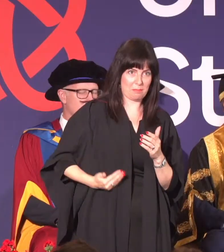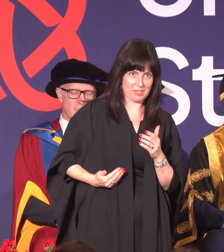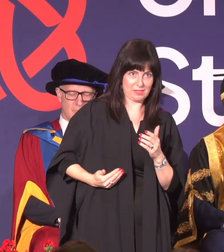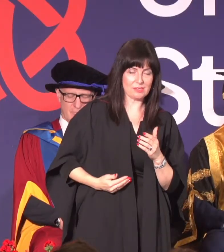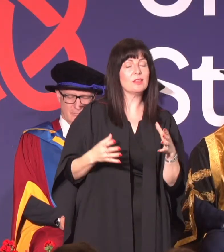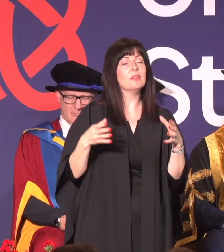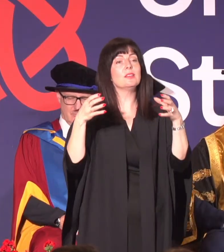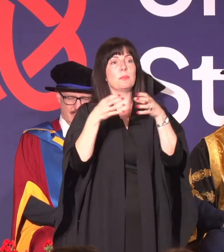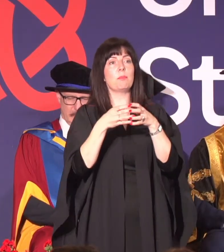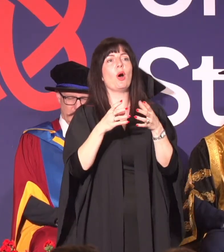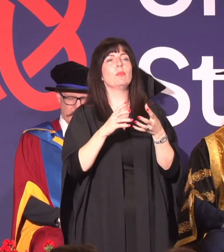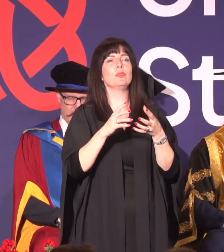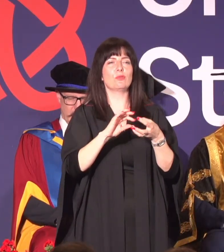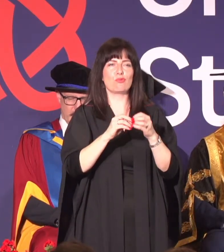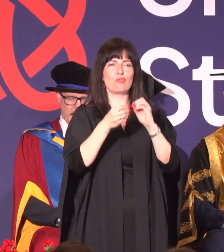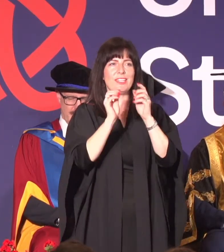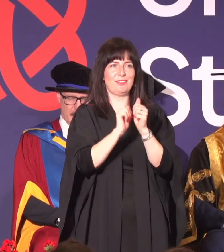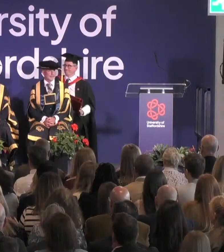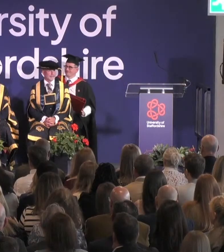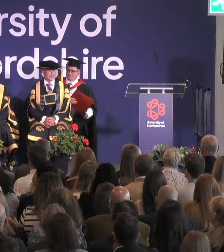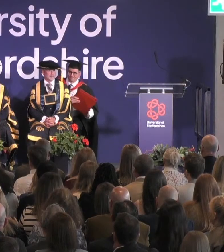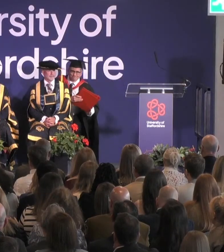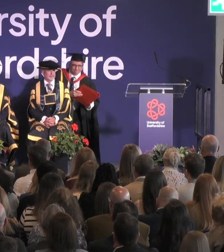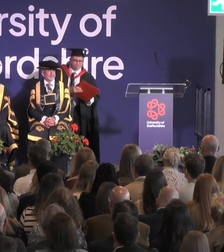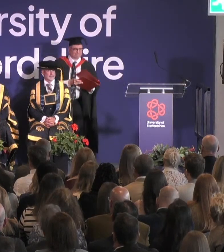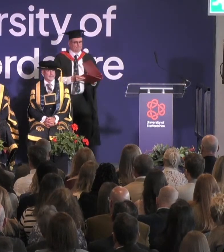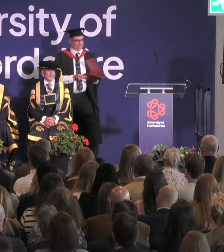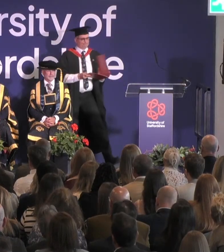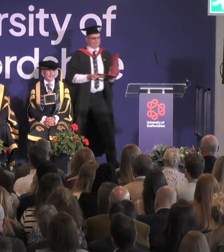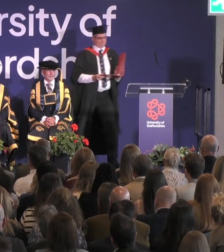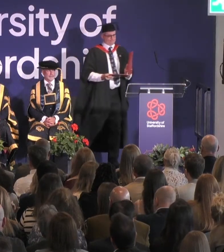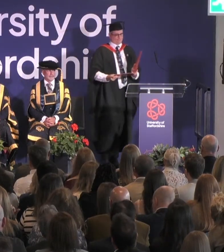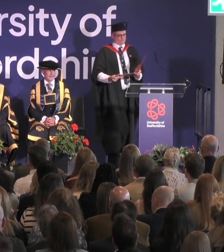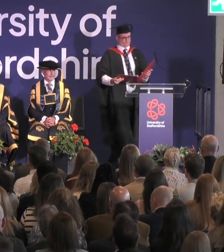from the Department of Creative Industries.